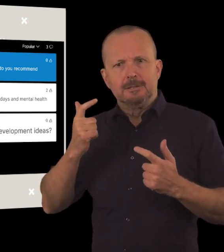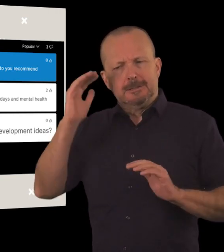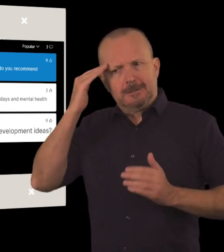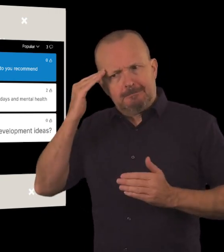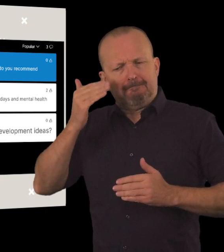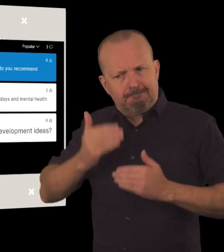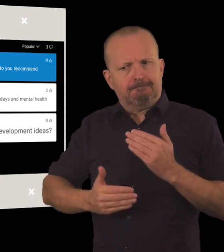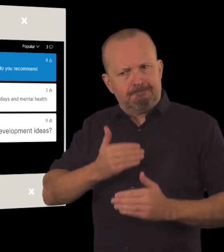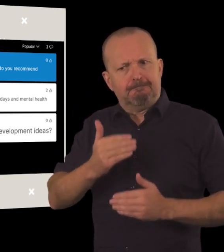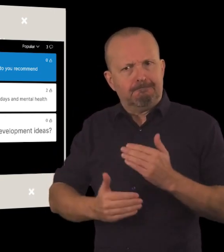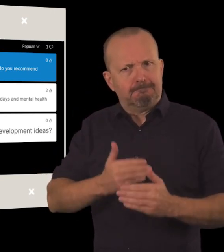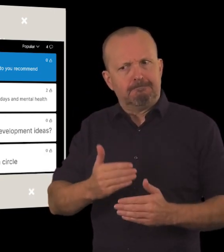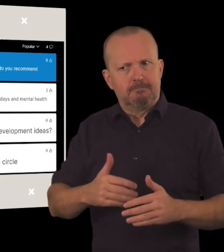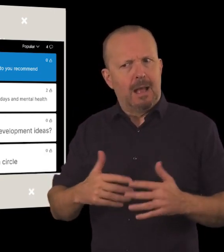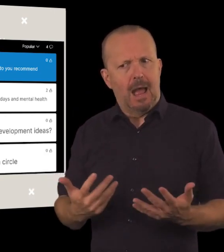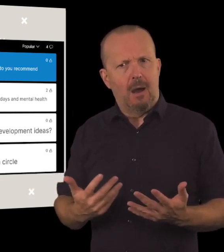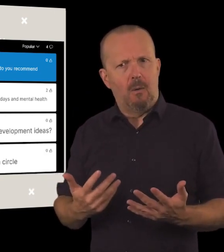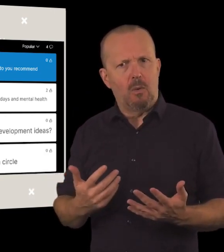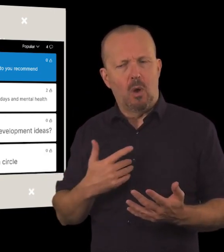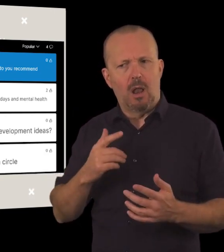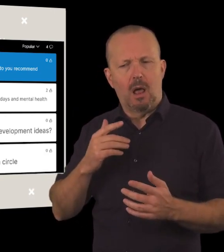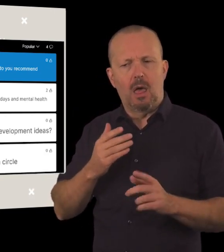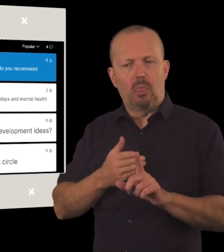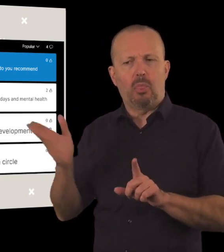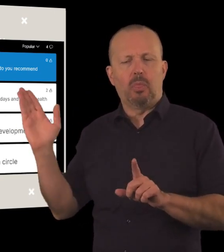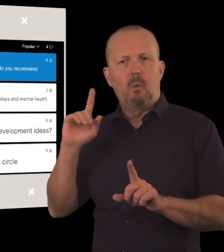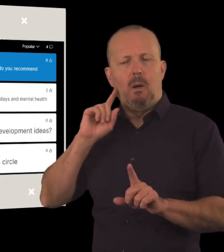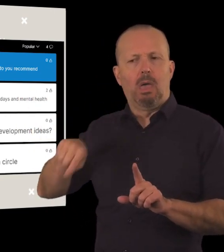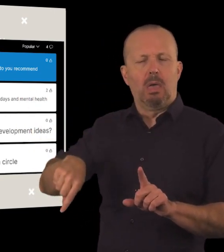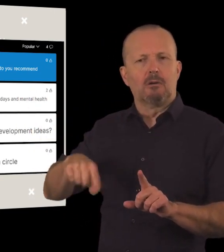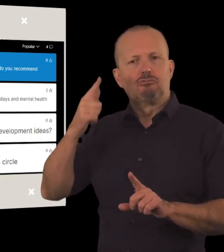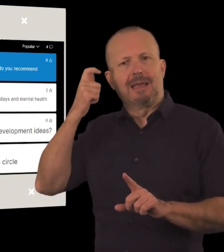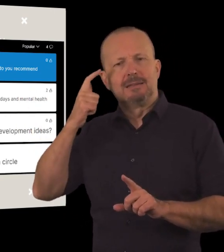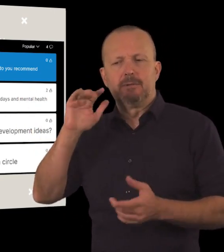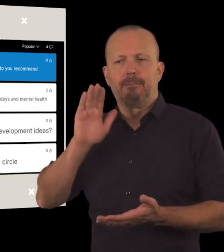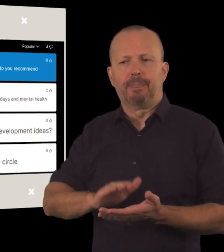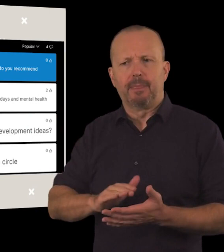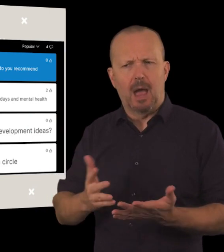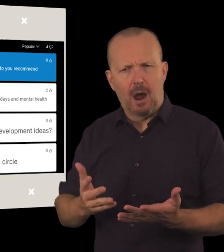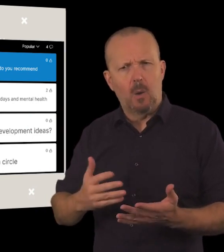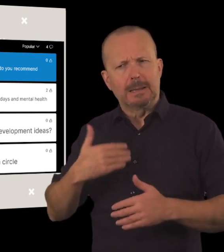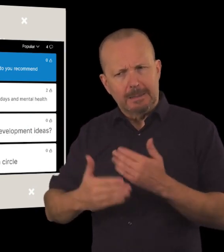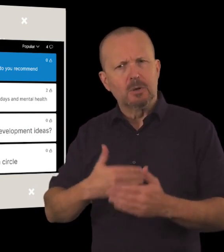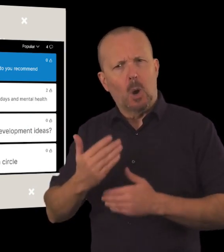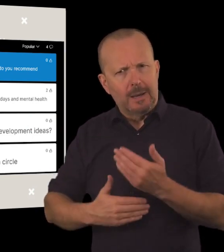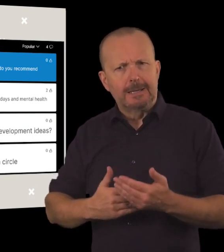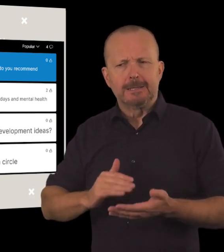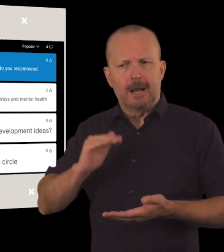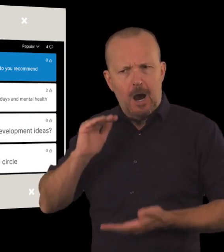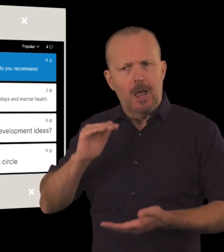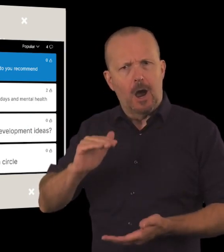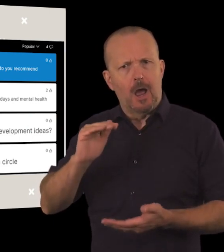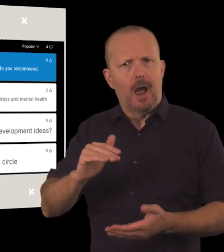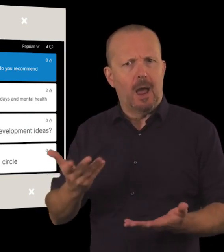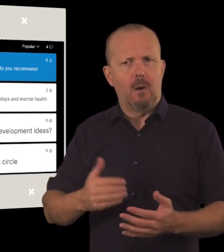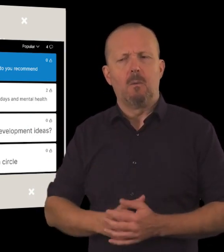that's why communication is really important with maintaining creative discipline. I think